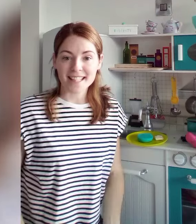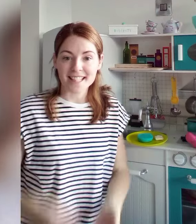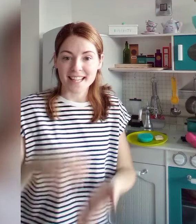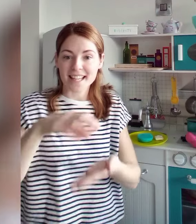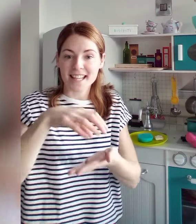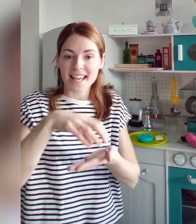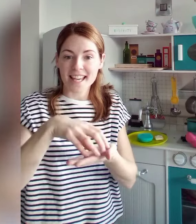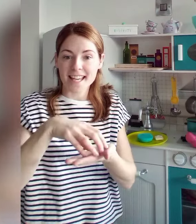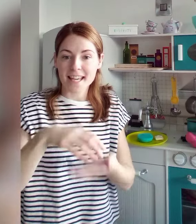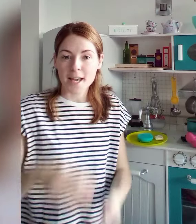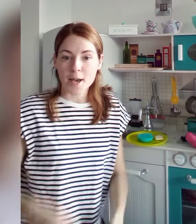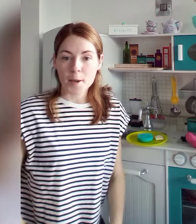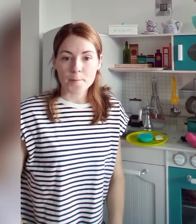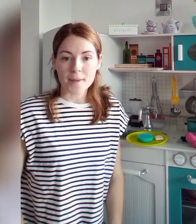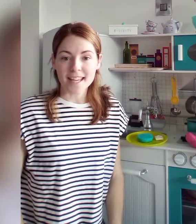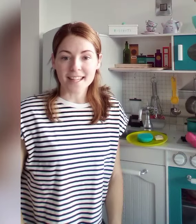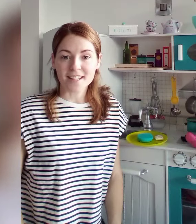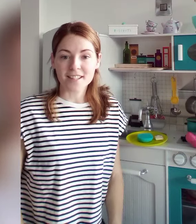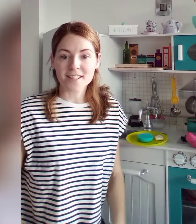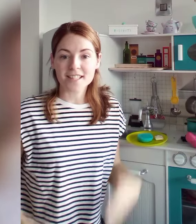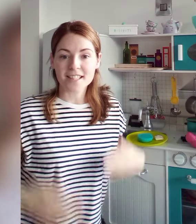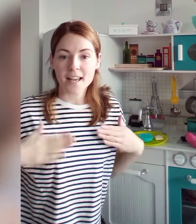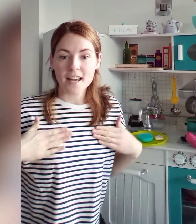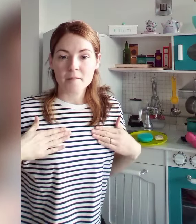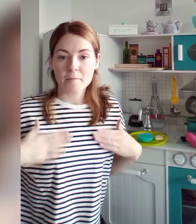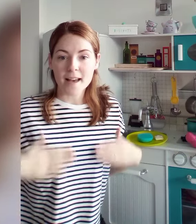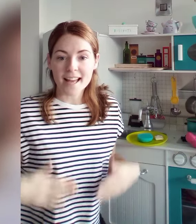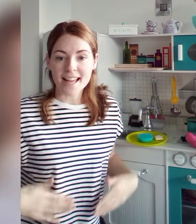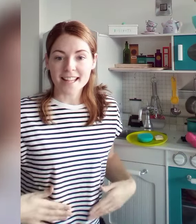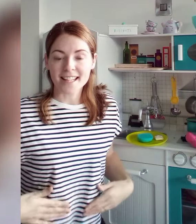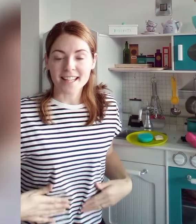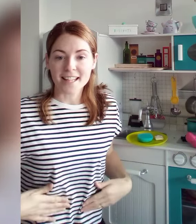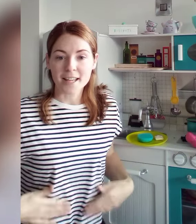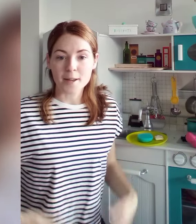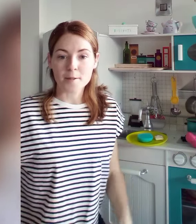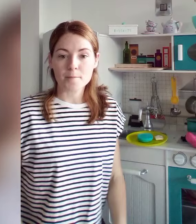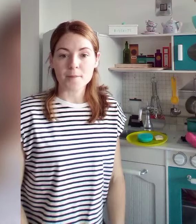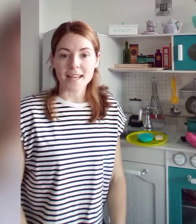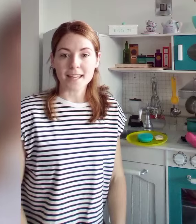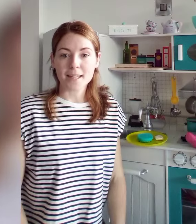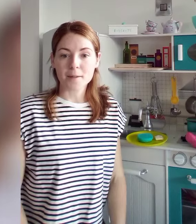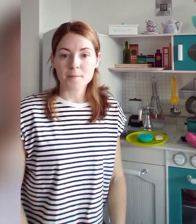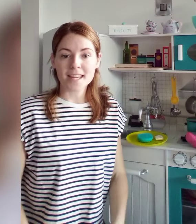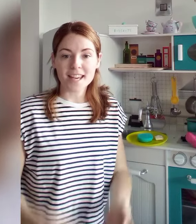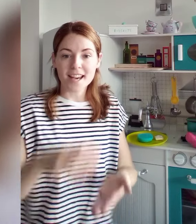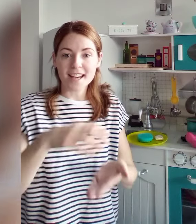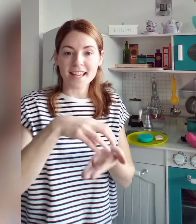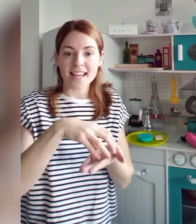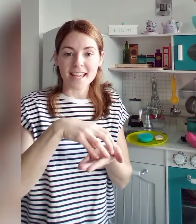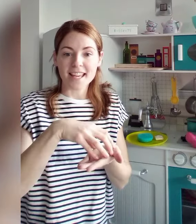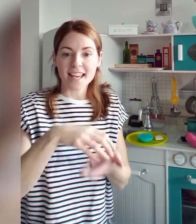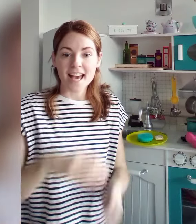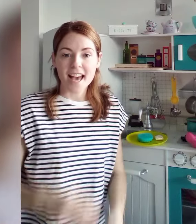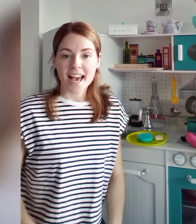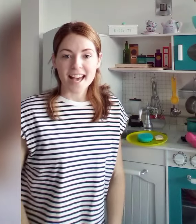Patter cake, baker's man. Bake me a cake